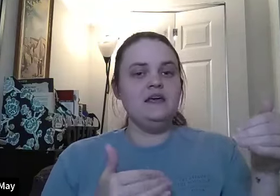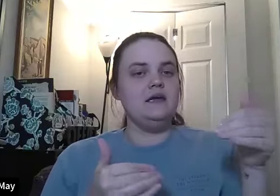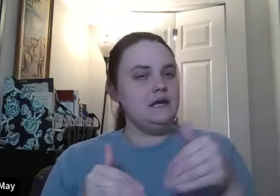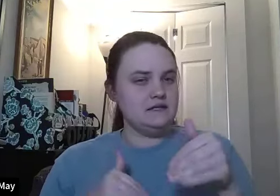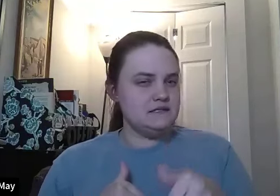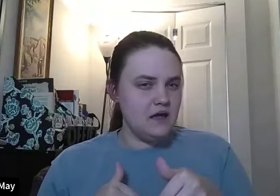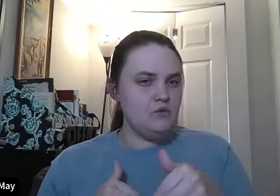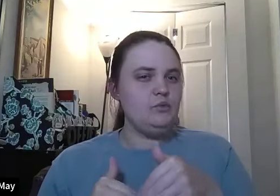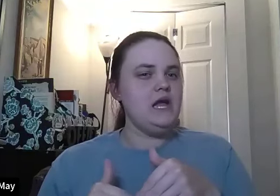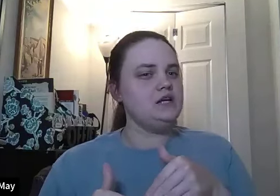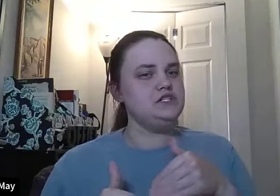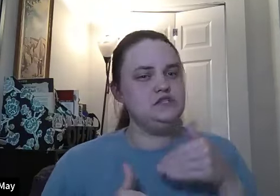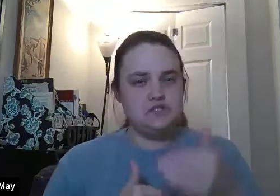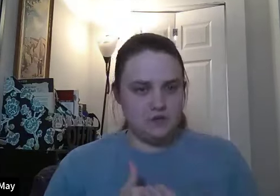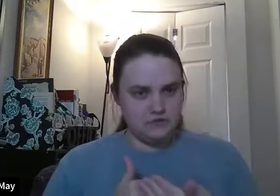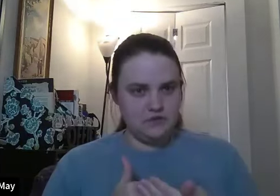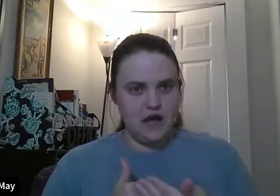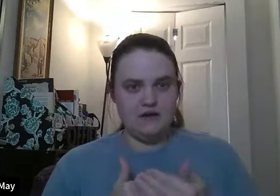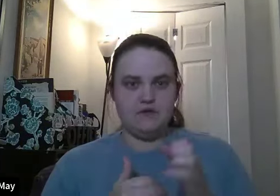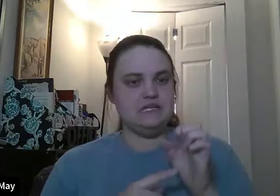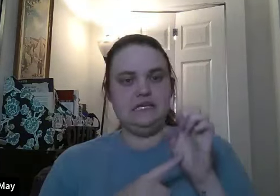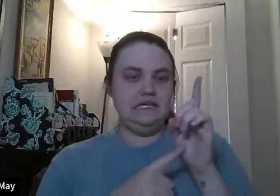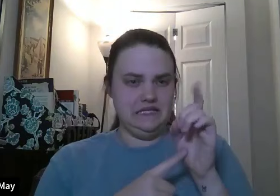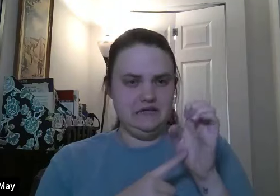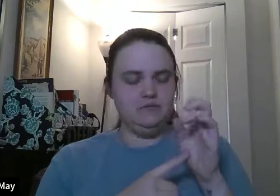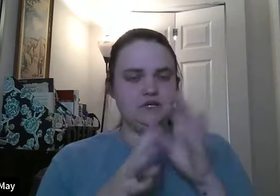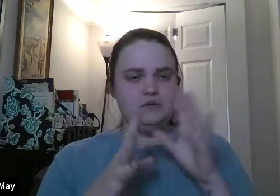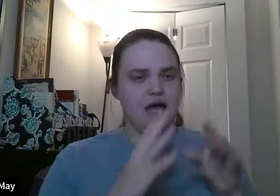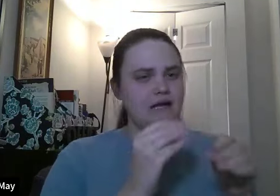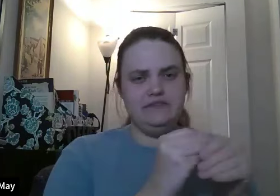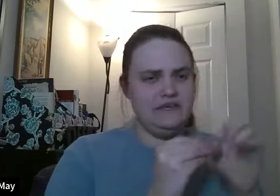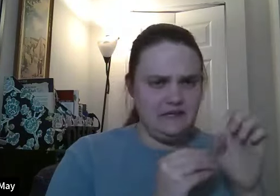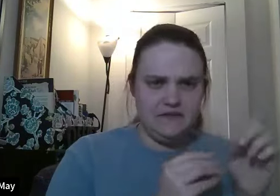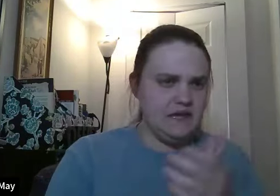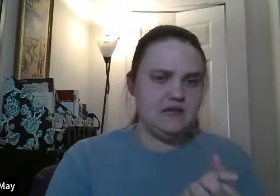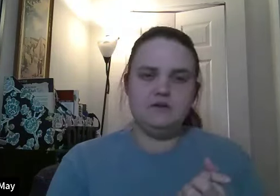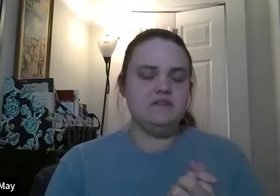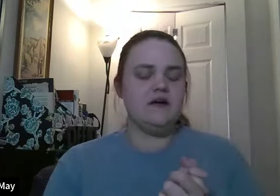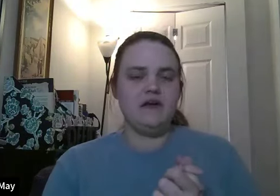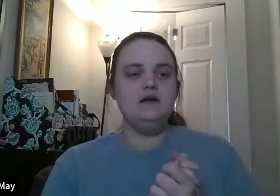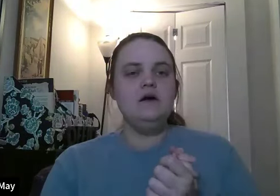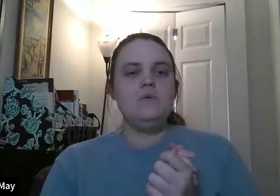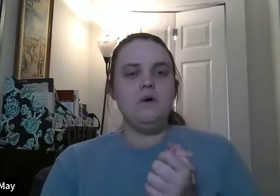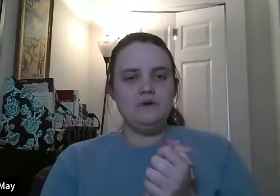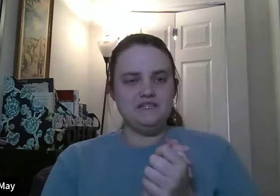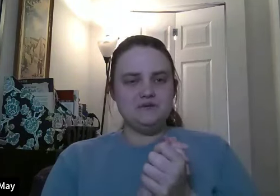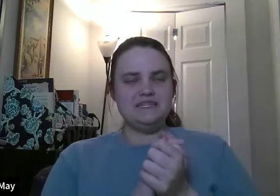In ASL, we actually don't have those like ed. We don't add the ed at the end or anything like that. What we do is